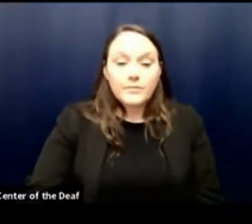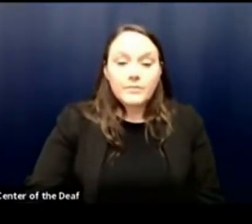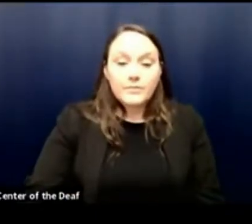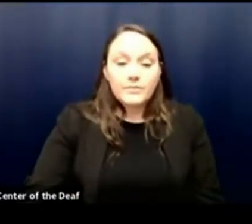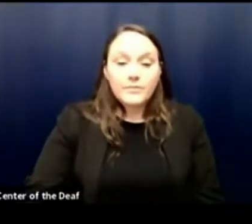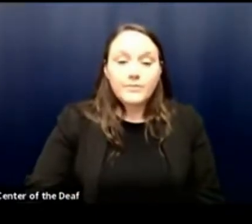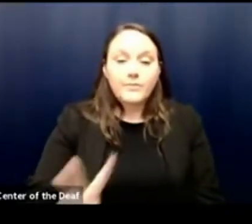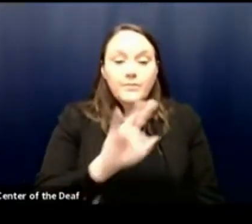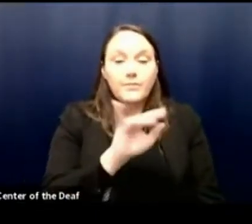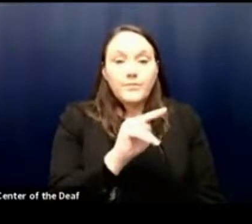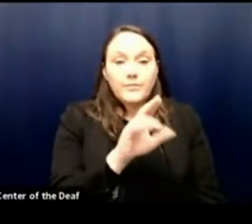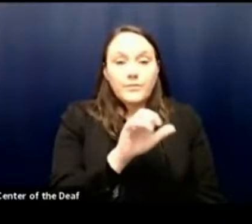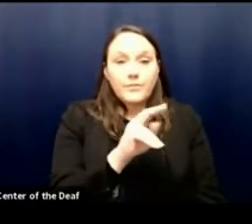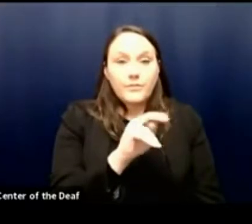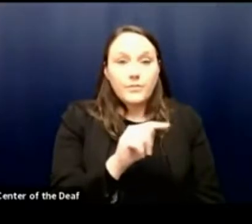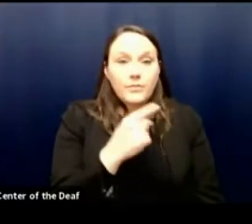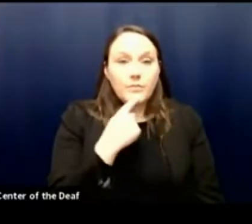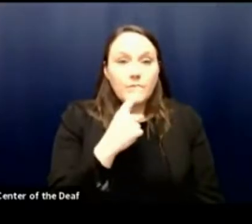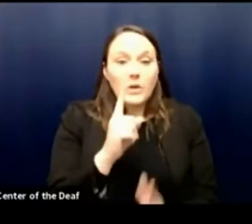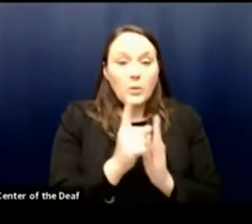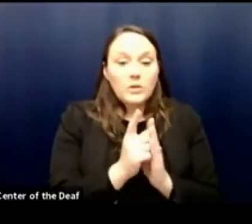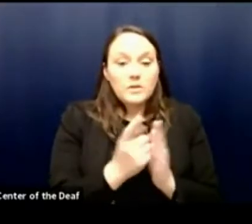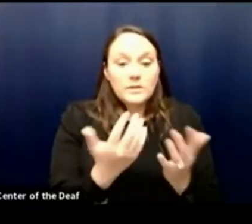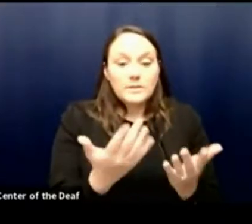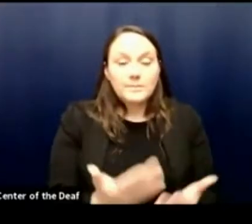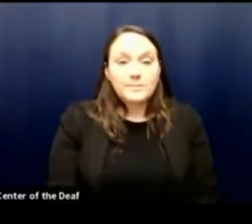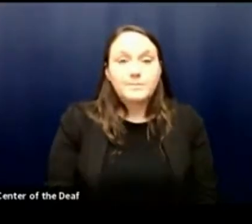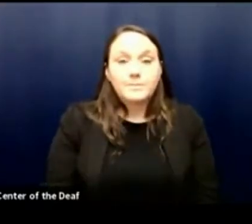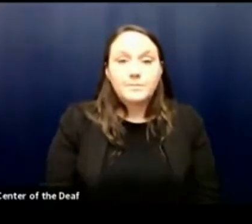Vincent says 1 second, I believe he's typing.